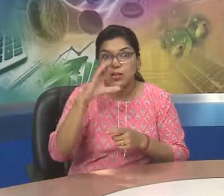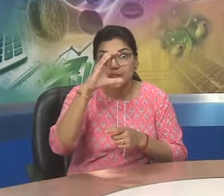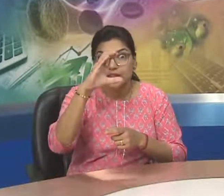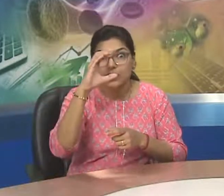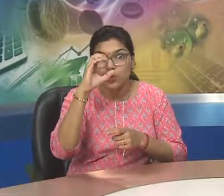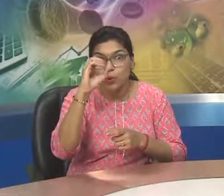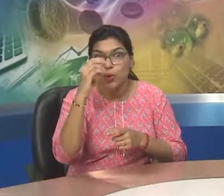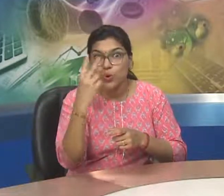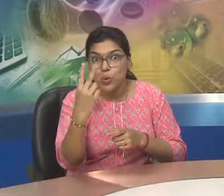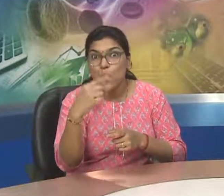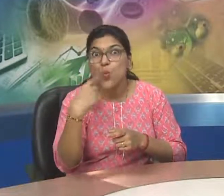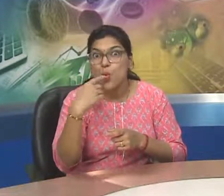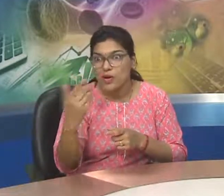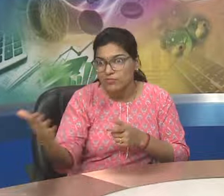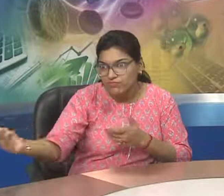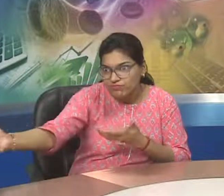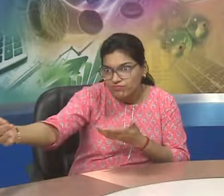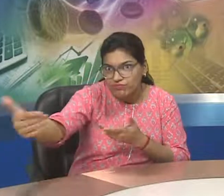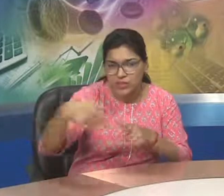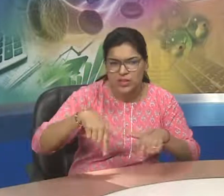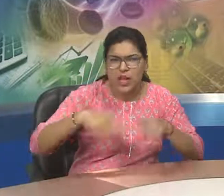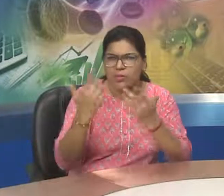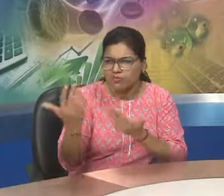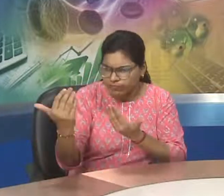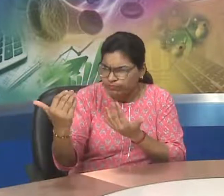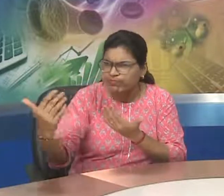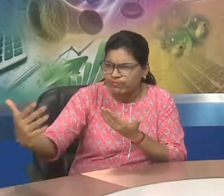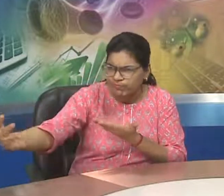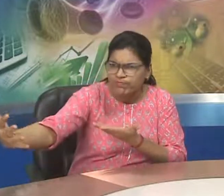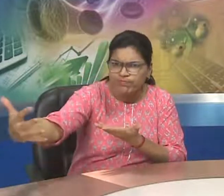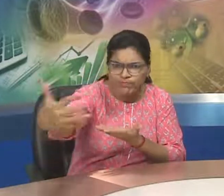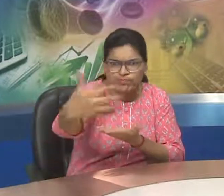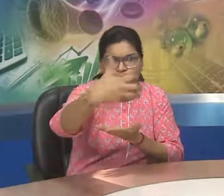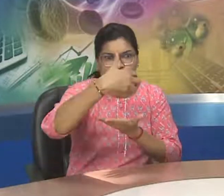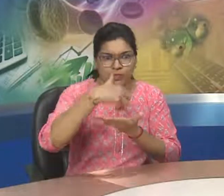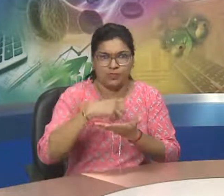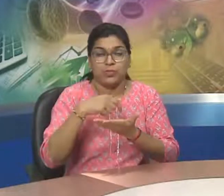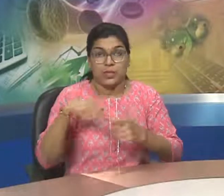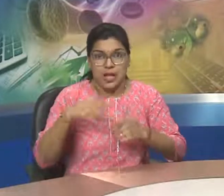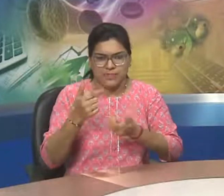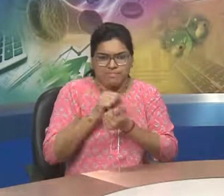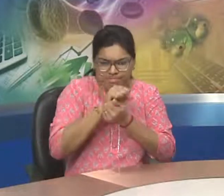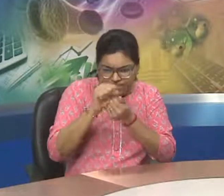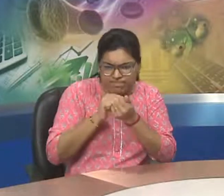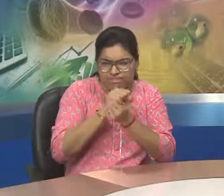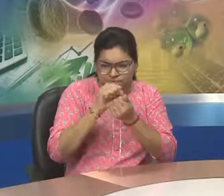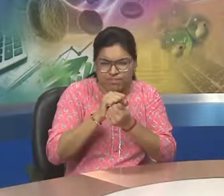will happen with the help of carbon dioxide,